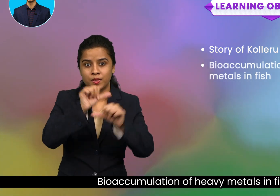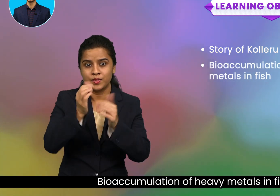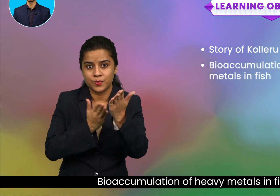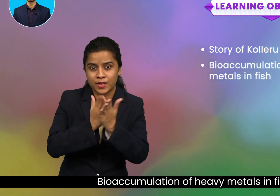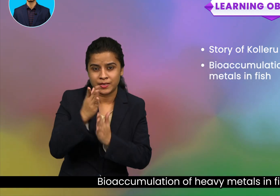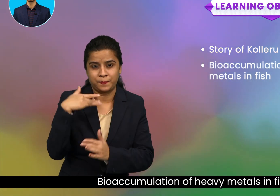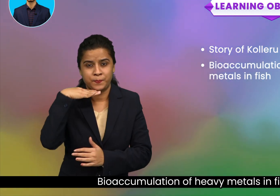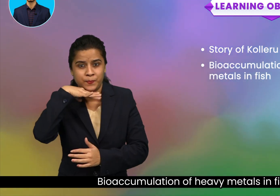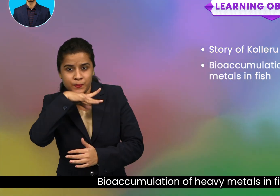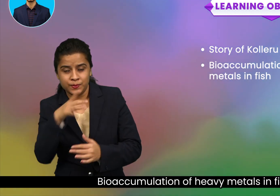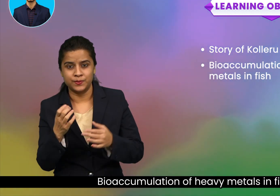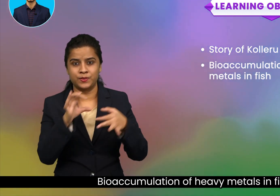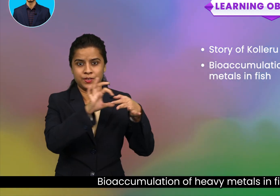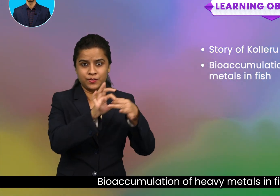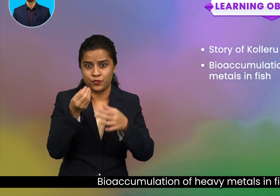bioaccumulation,